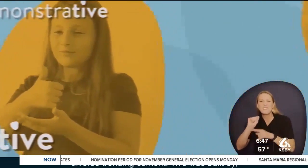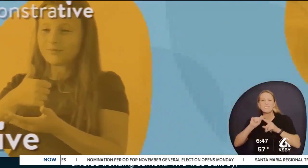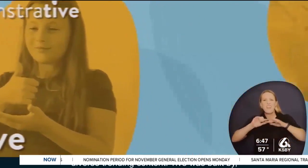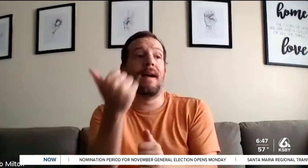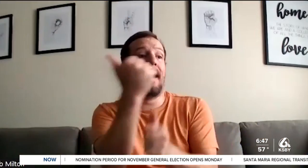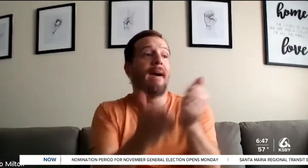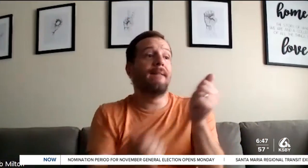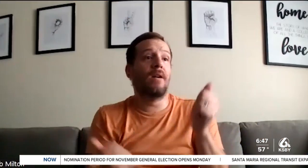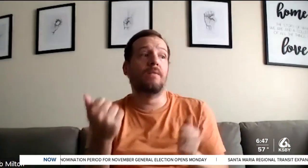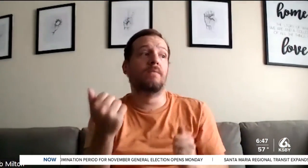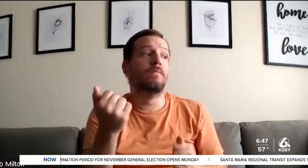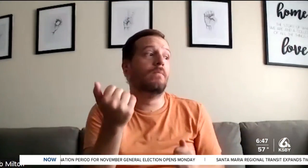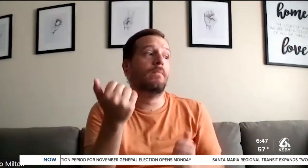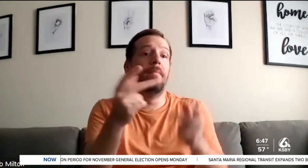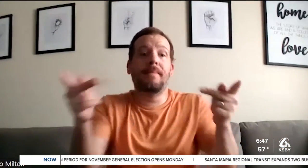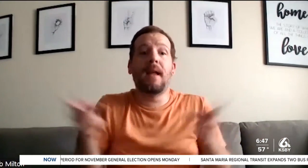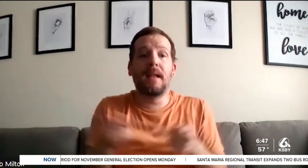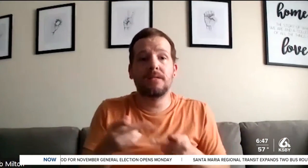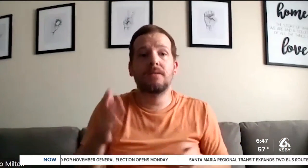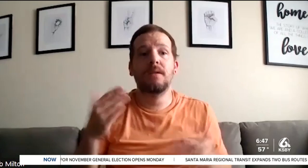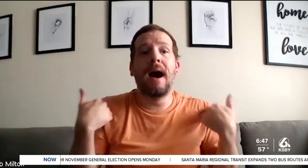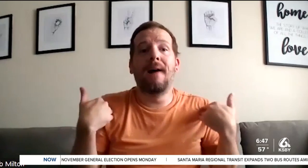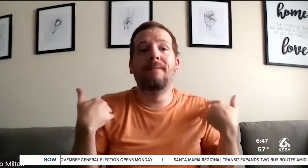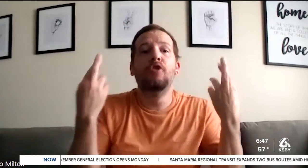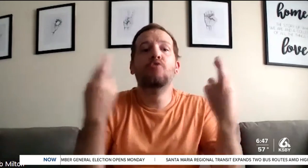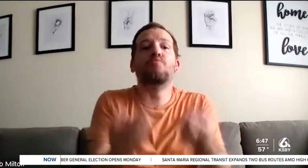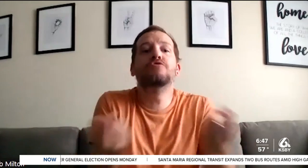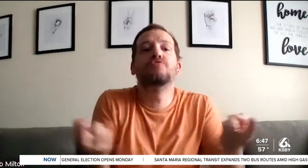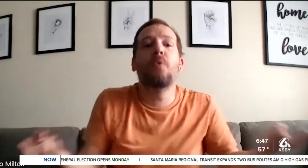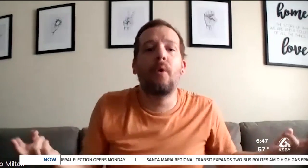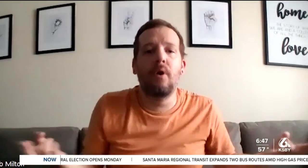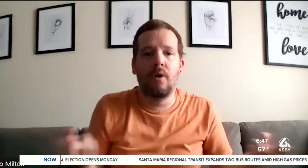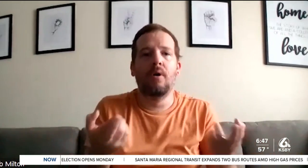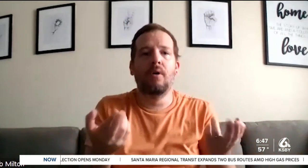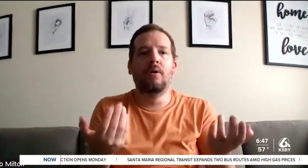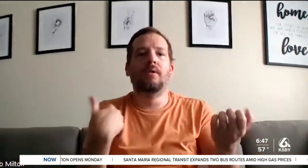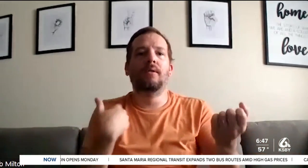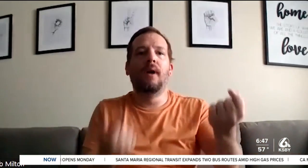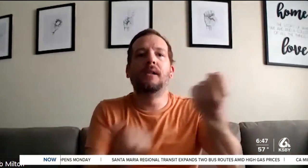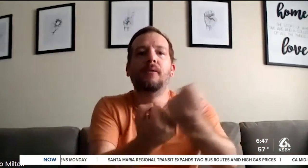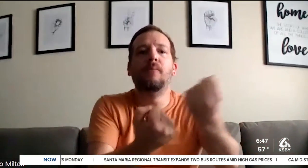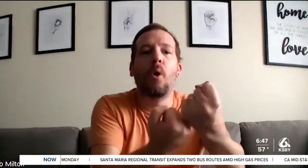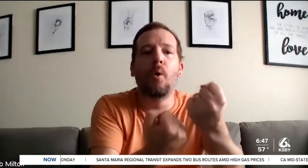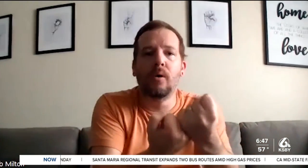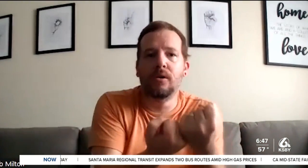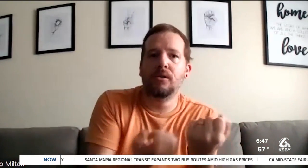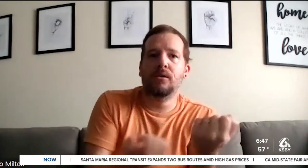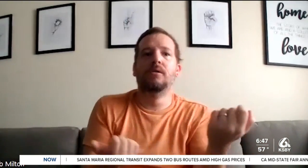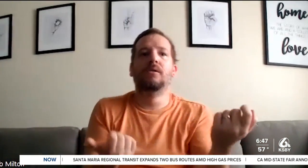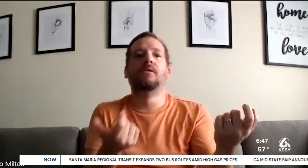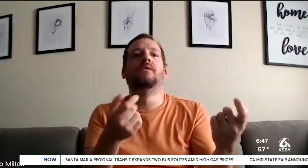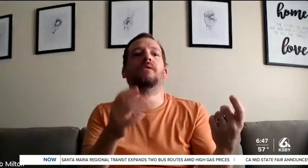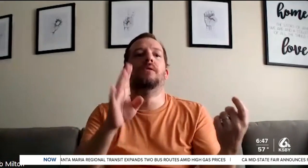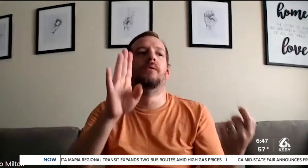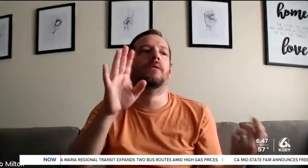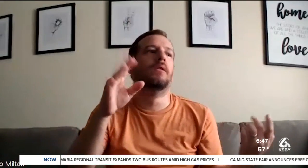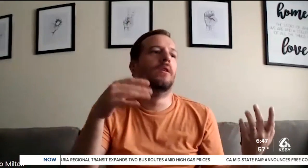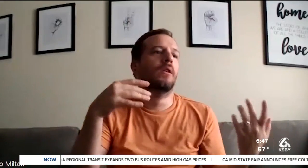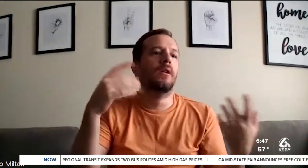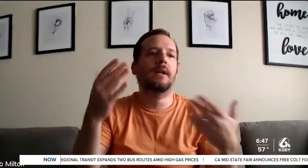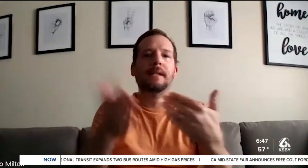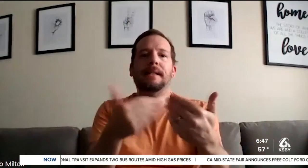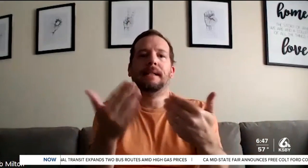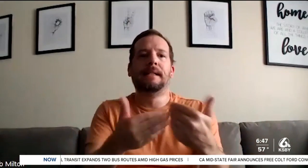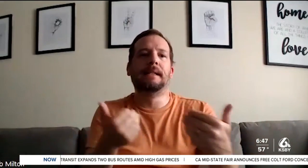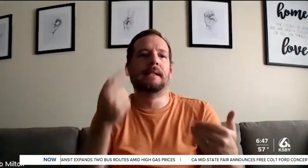communities. My hope for the future is that every place that I go to would have resources